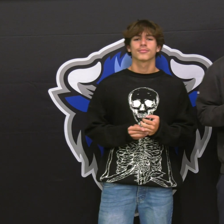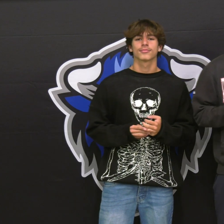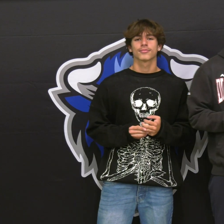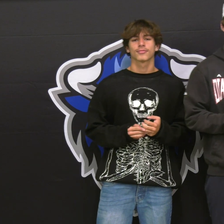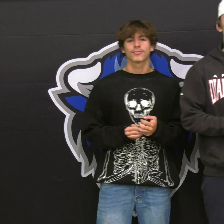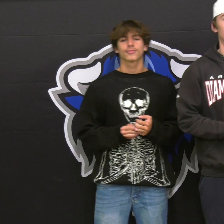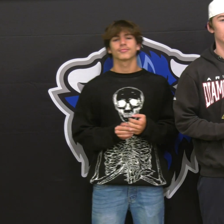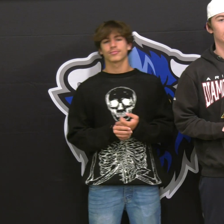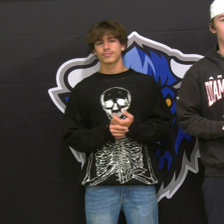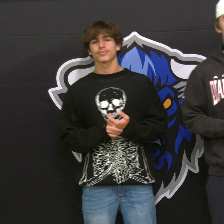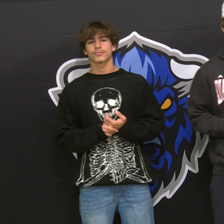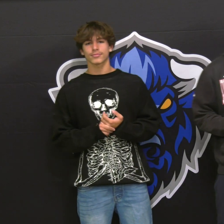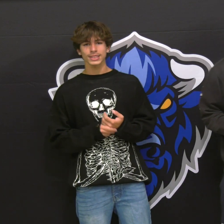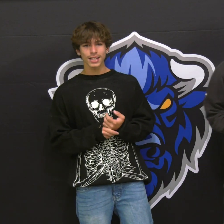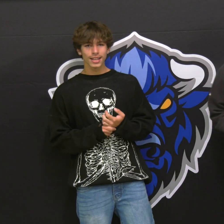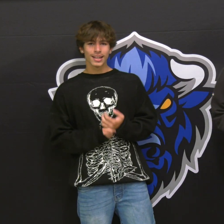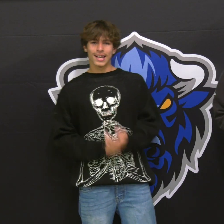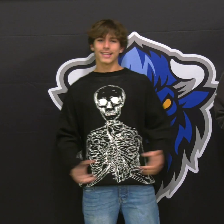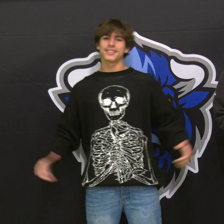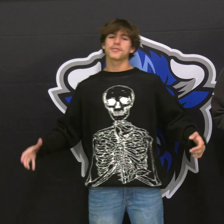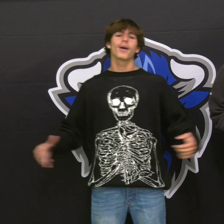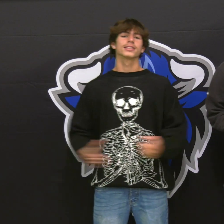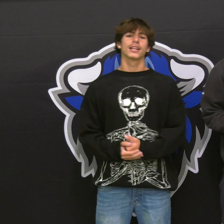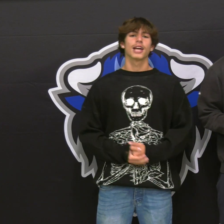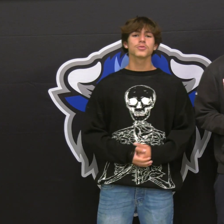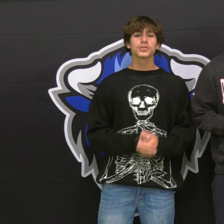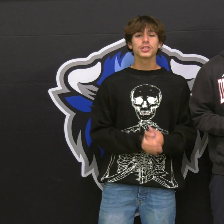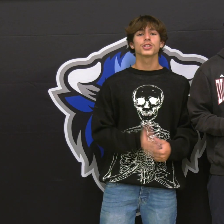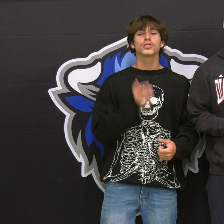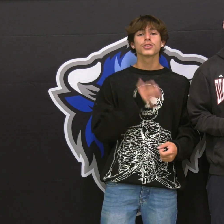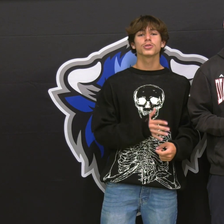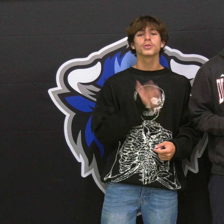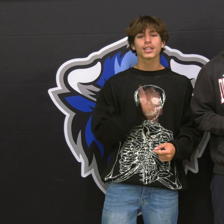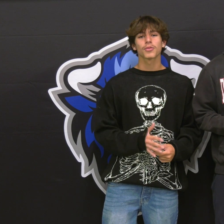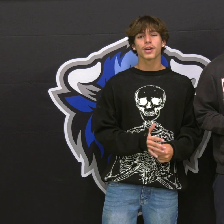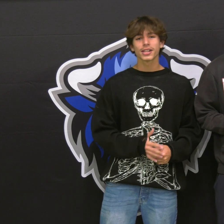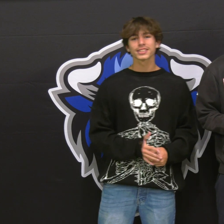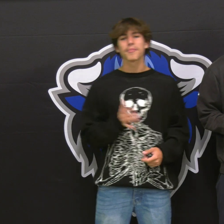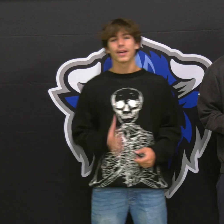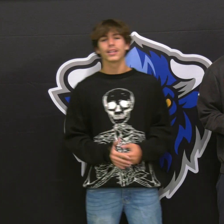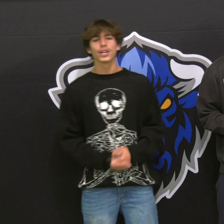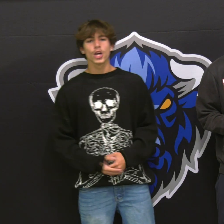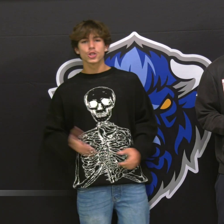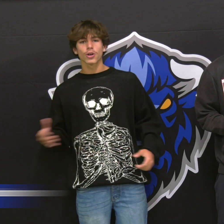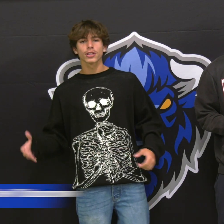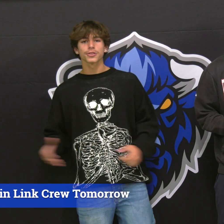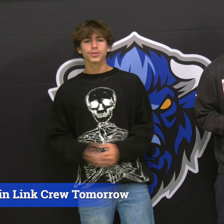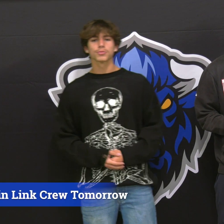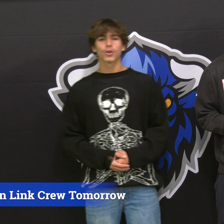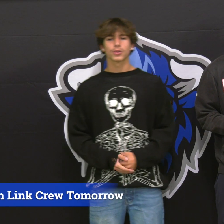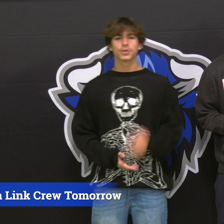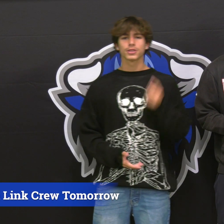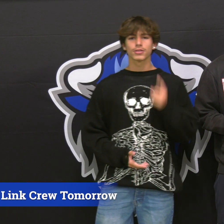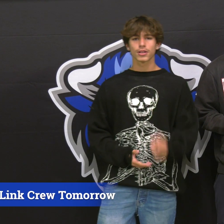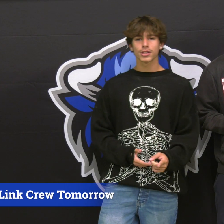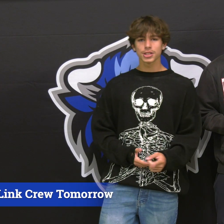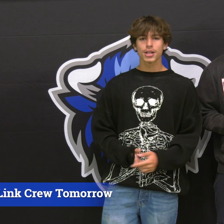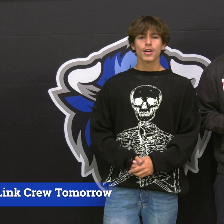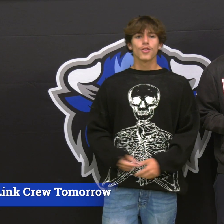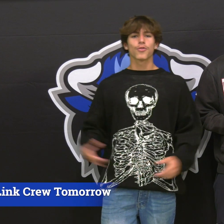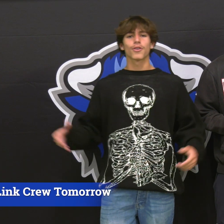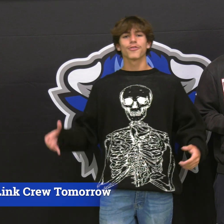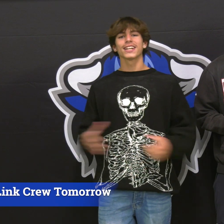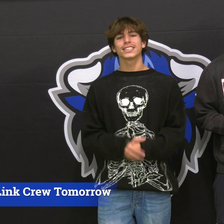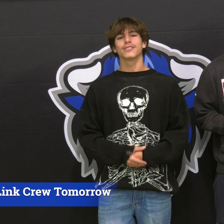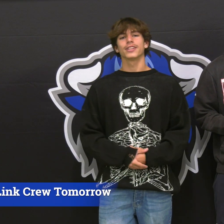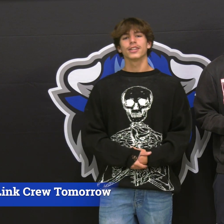many celebrities. Attention Bison, as you continue your suicide awareness campaign, join Link Crew tomorrow during lunch